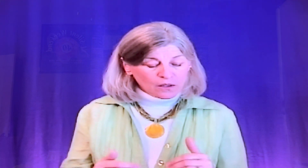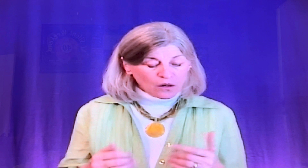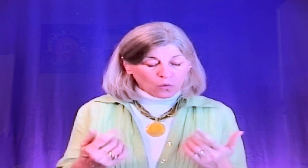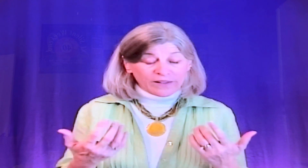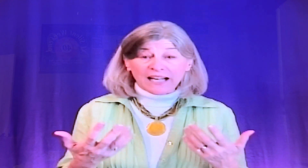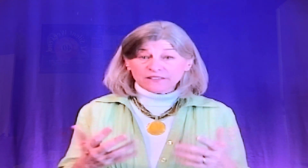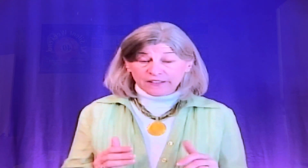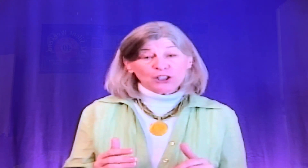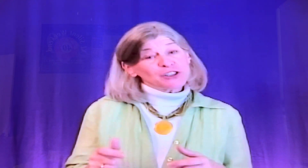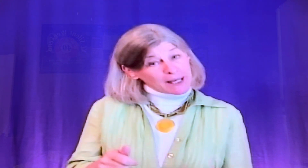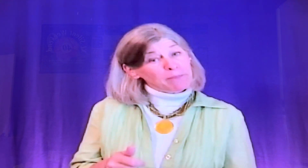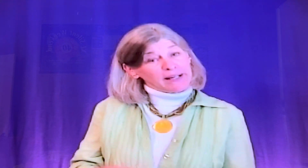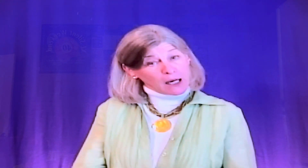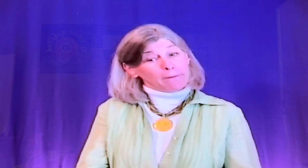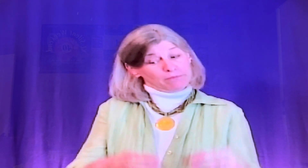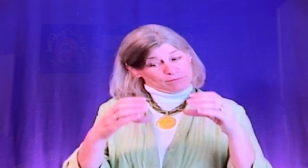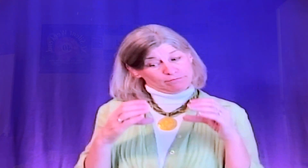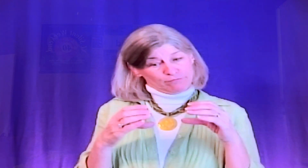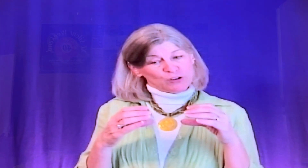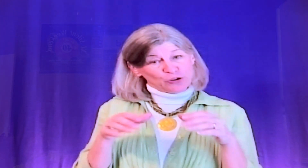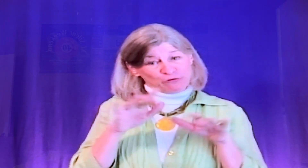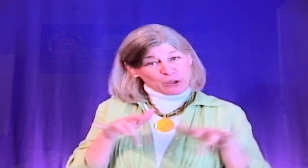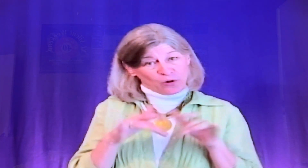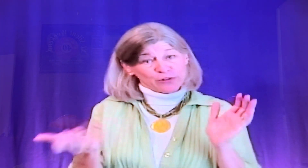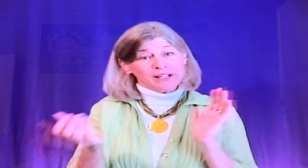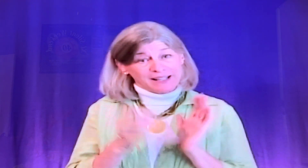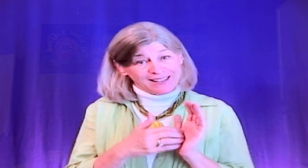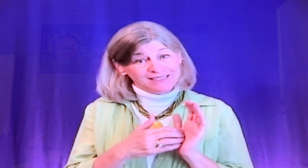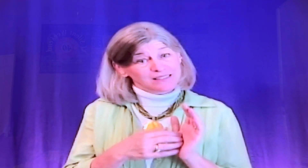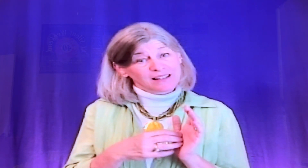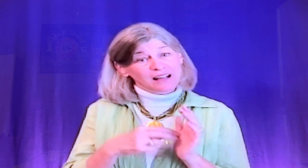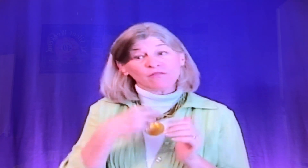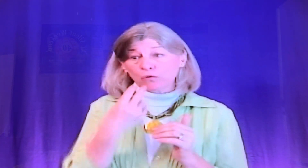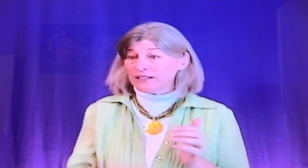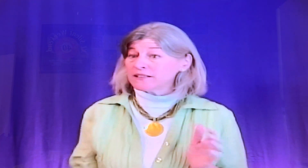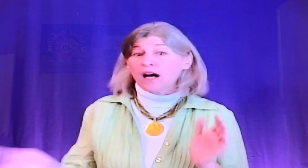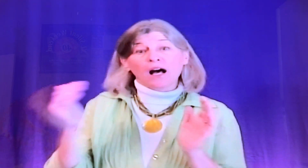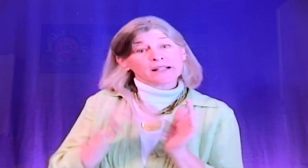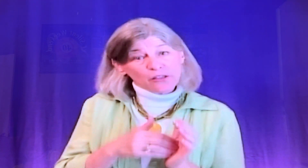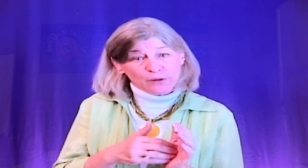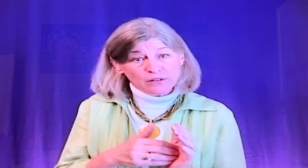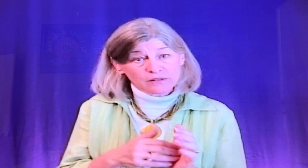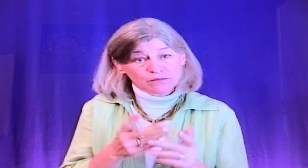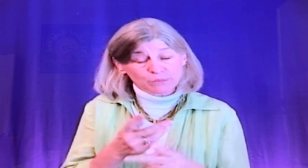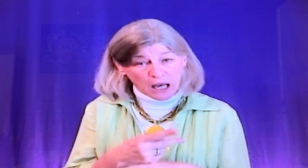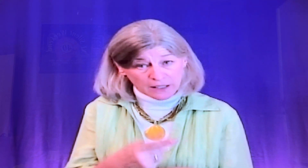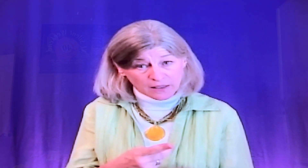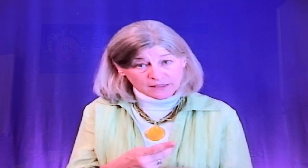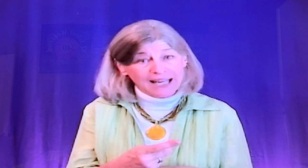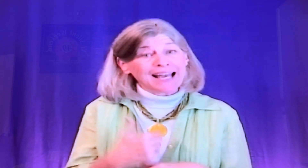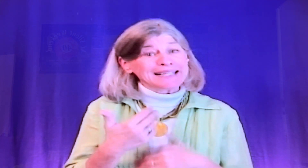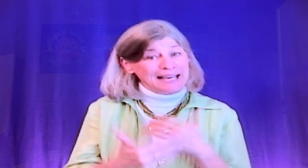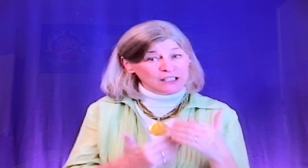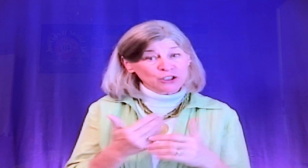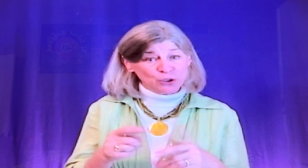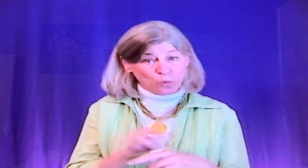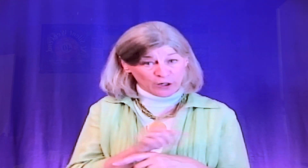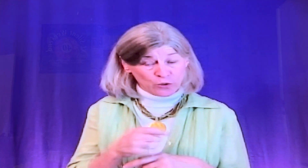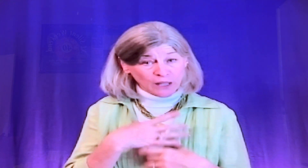When that's finished, then pick up your recorder again and voice another product and get it until where you like